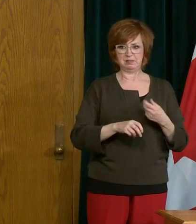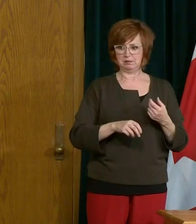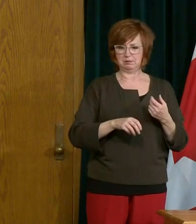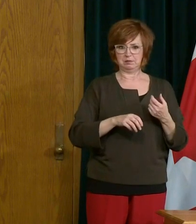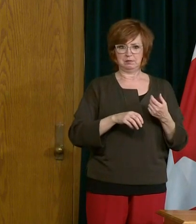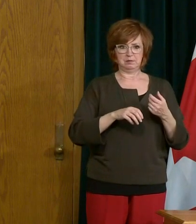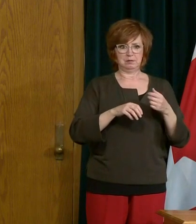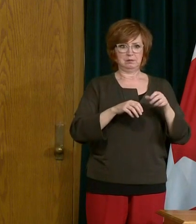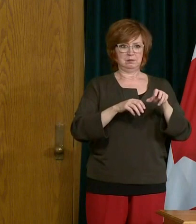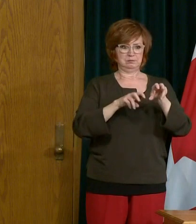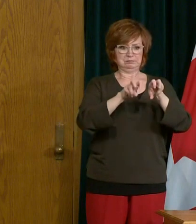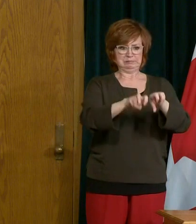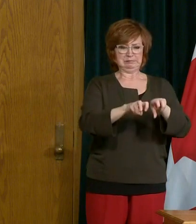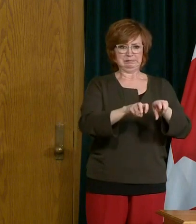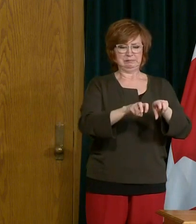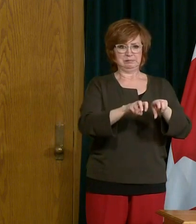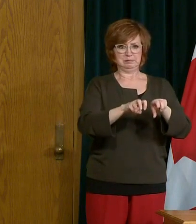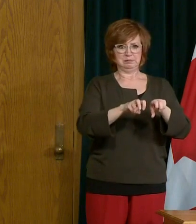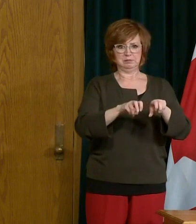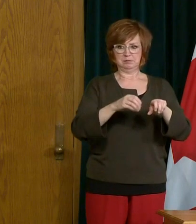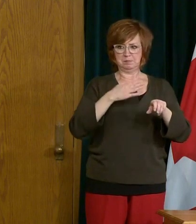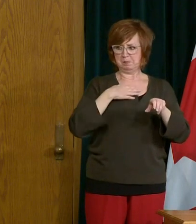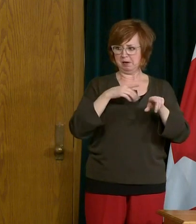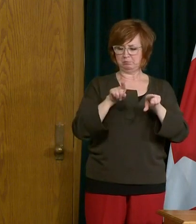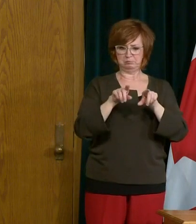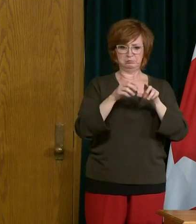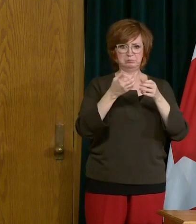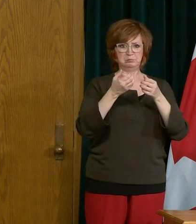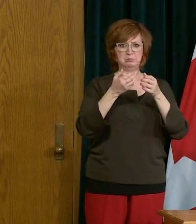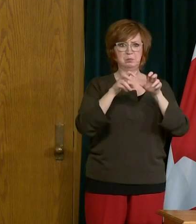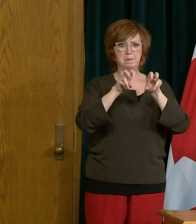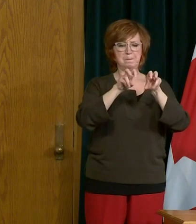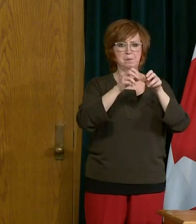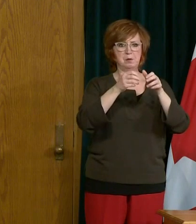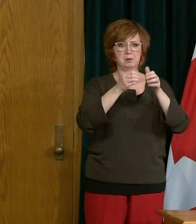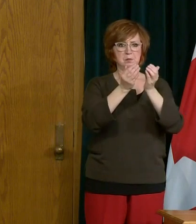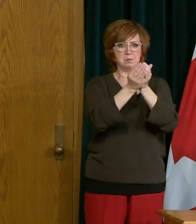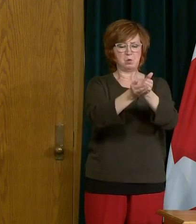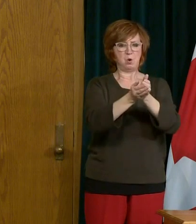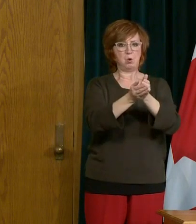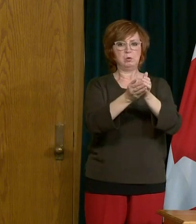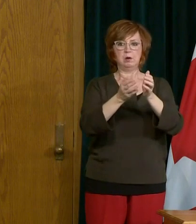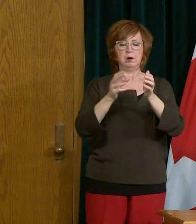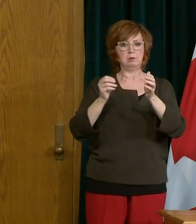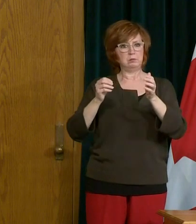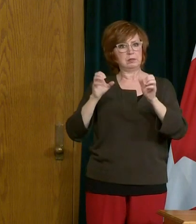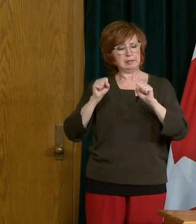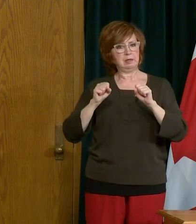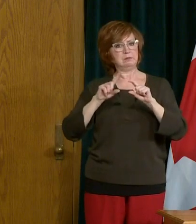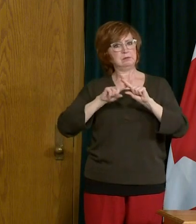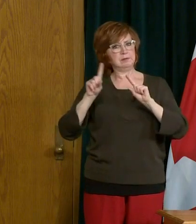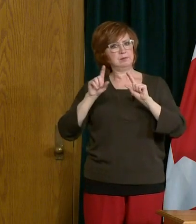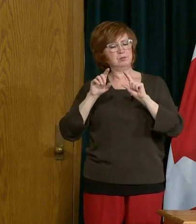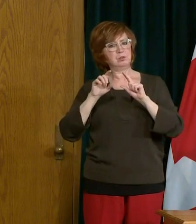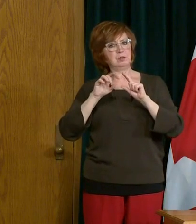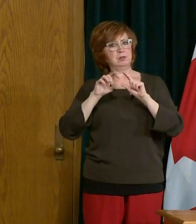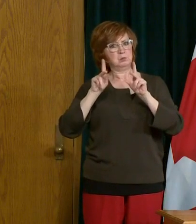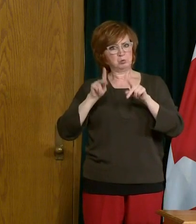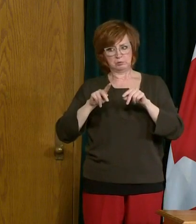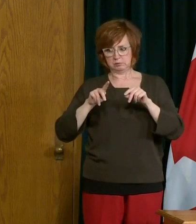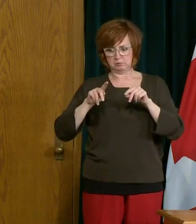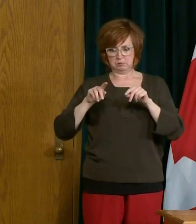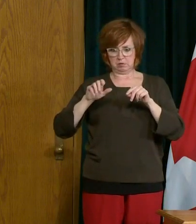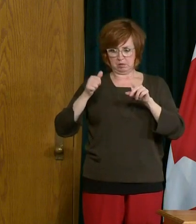practice sufficient physical distancing when you're on a boat, and so you should be able to expand to that broader